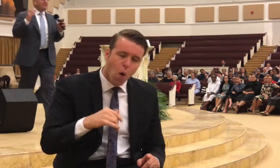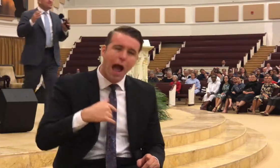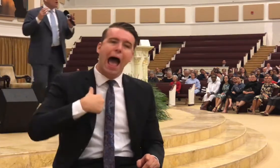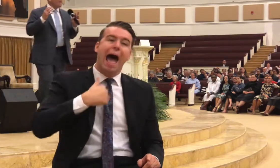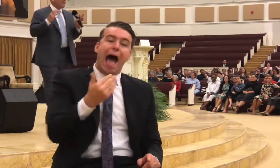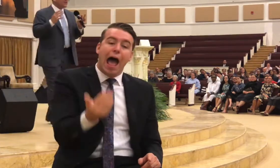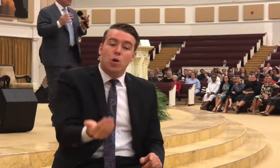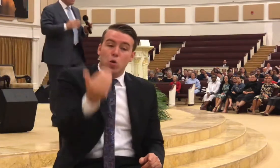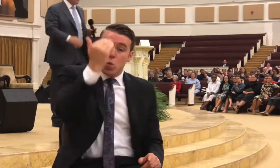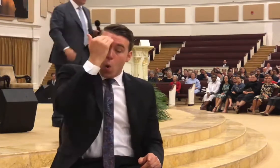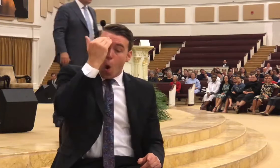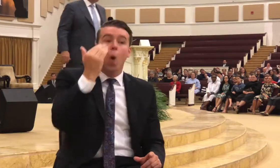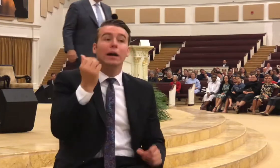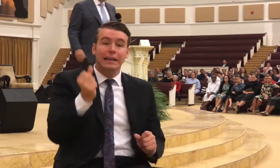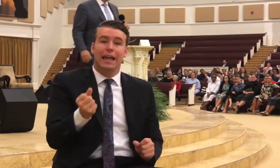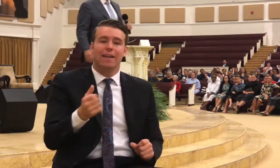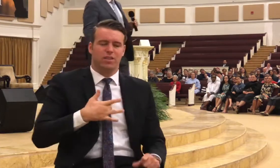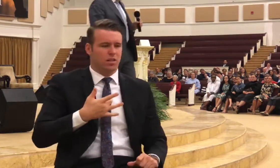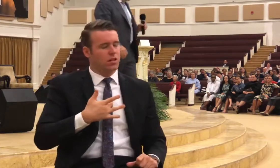I know it can be so frustrating.